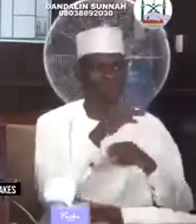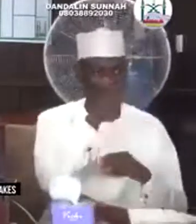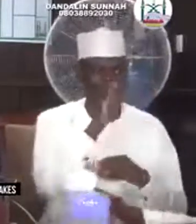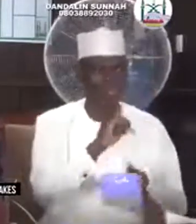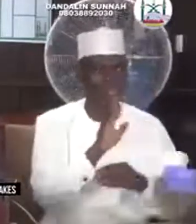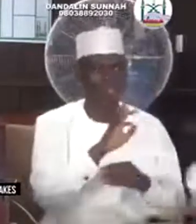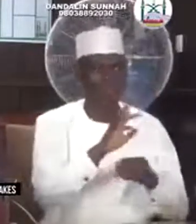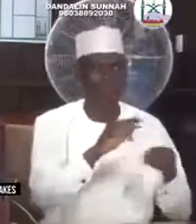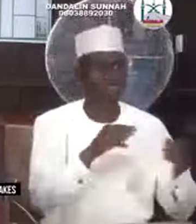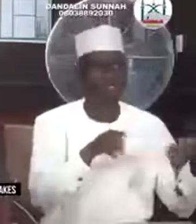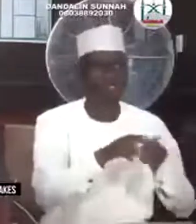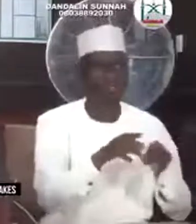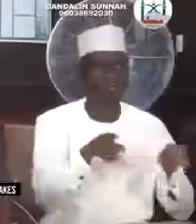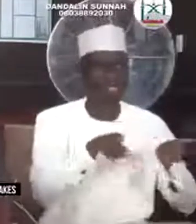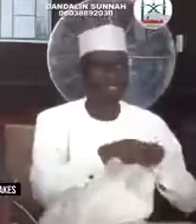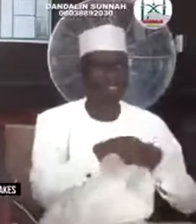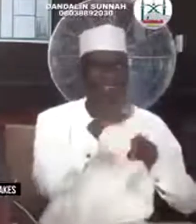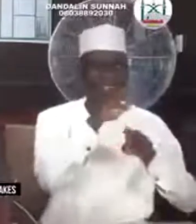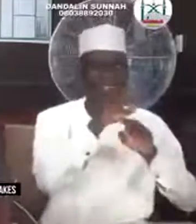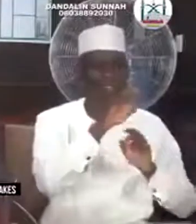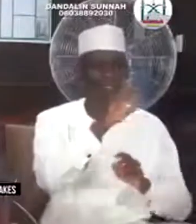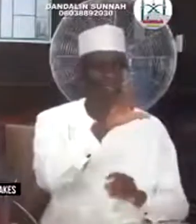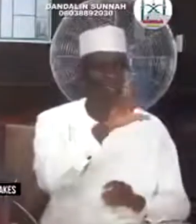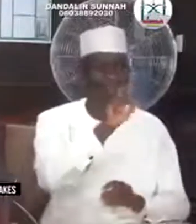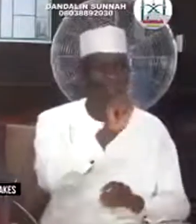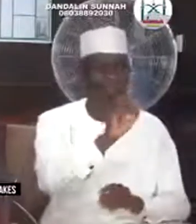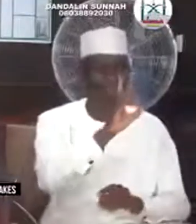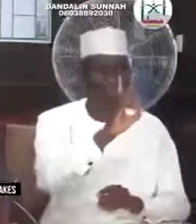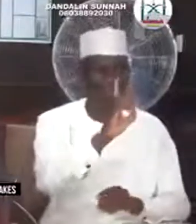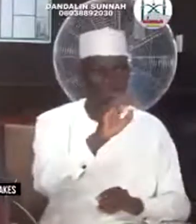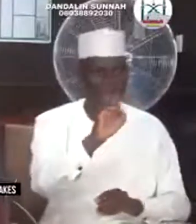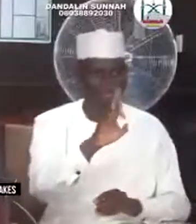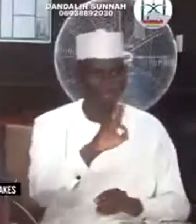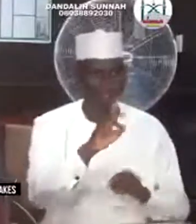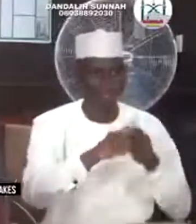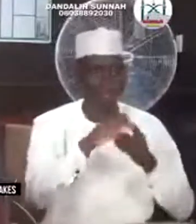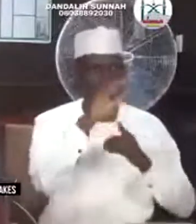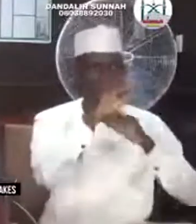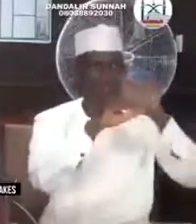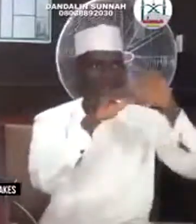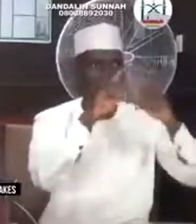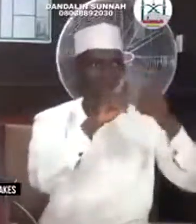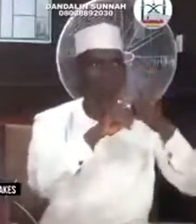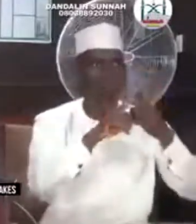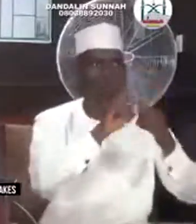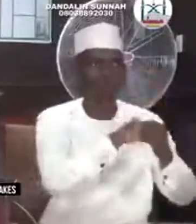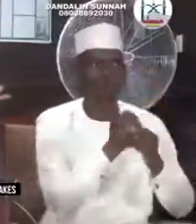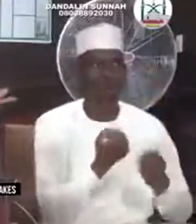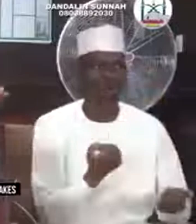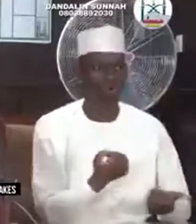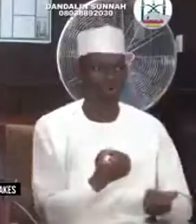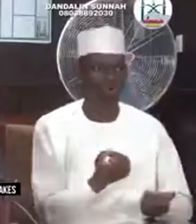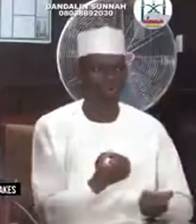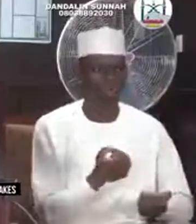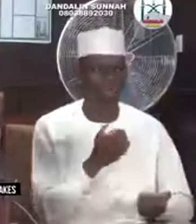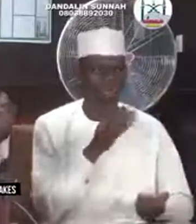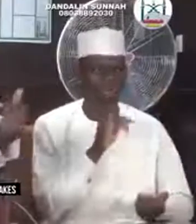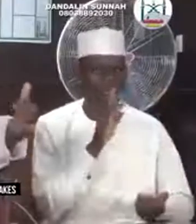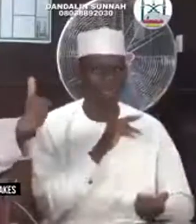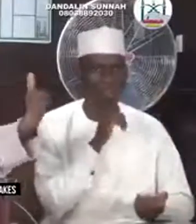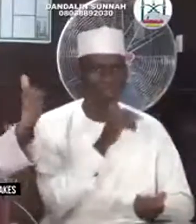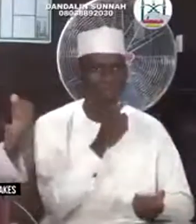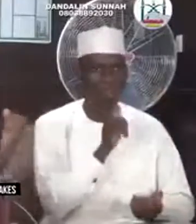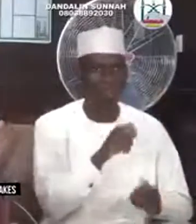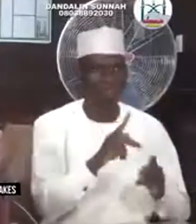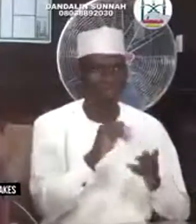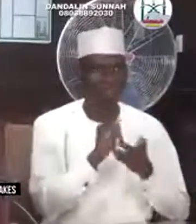ladder to climb to power. And these people that are climbing to power, they are not people among us we know. They are not the